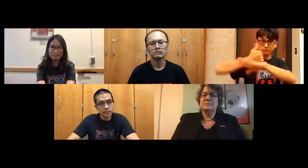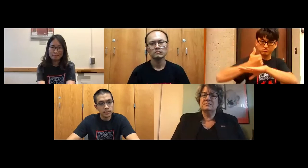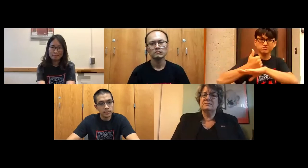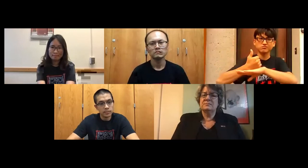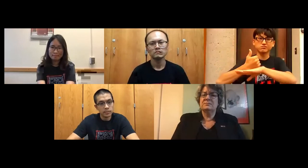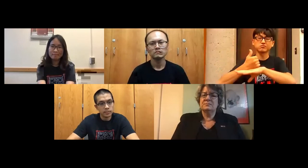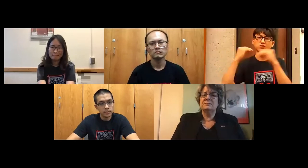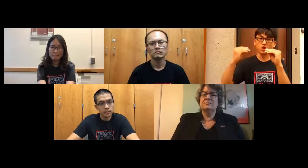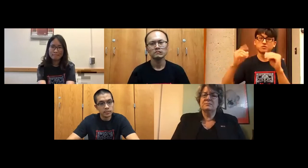at the university.